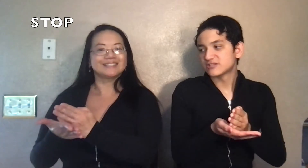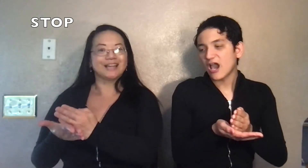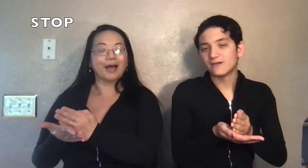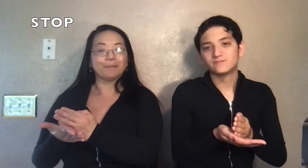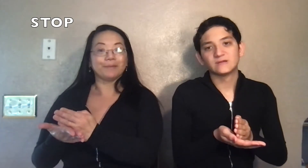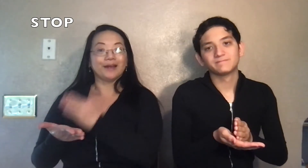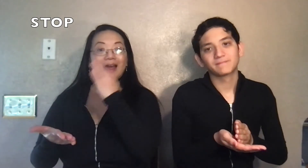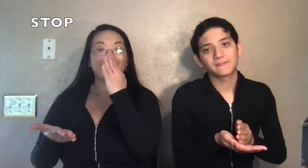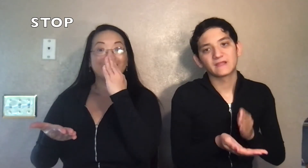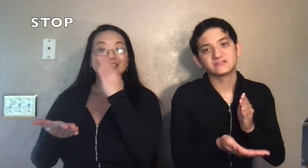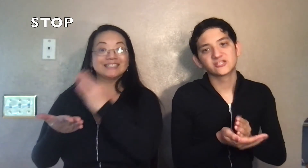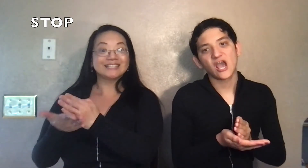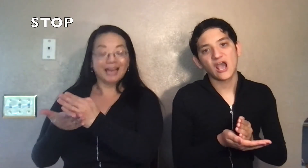Stop. Stop.